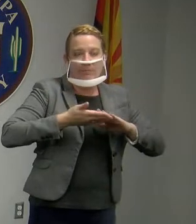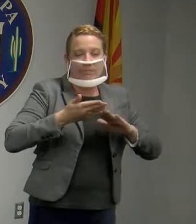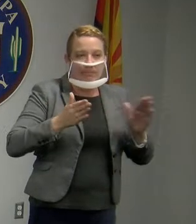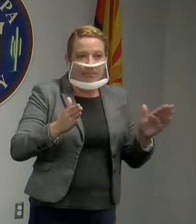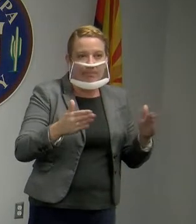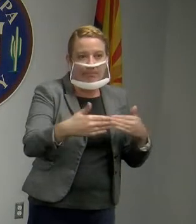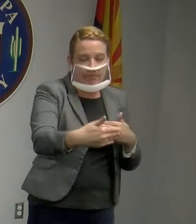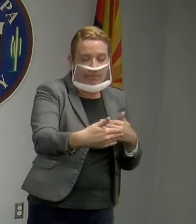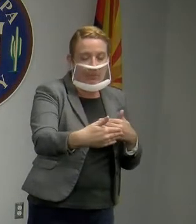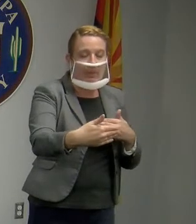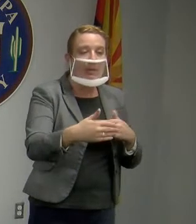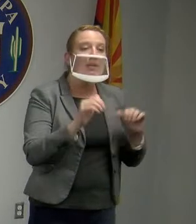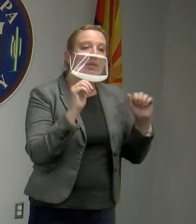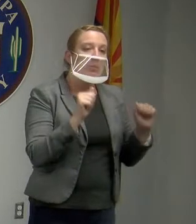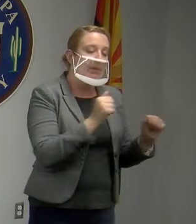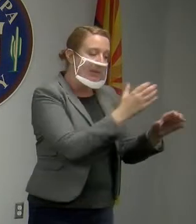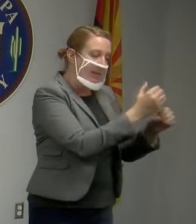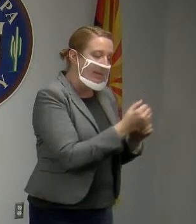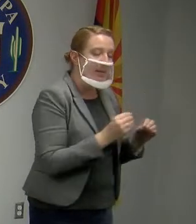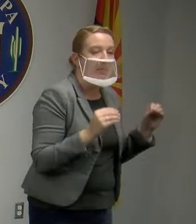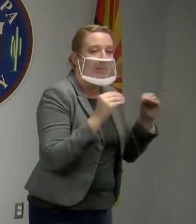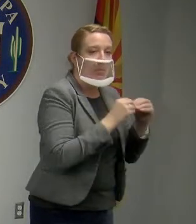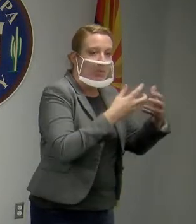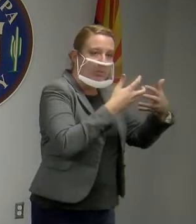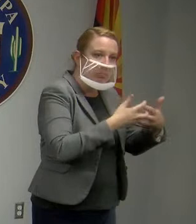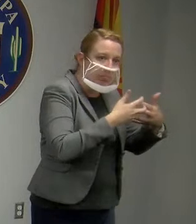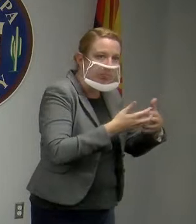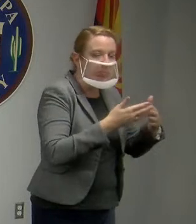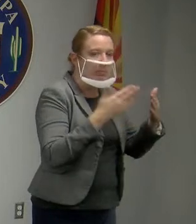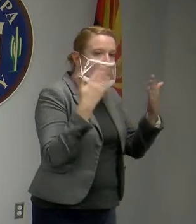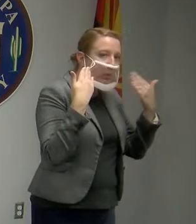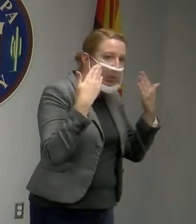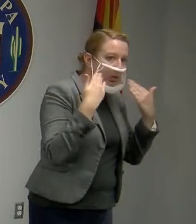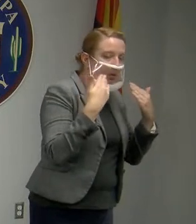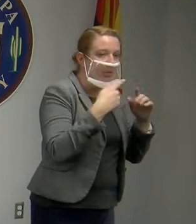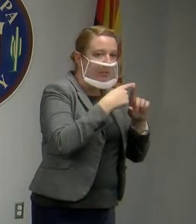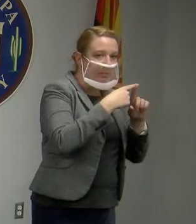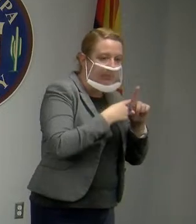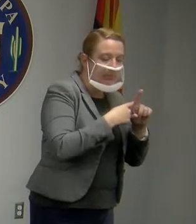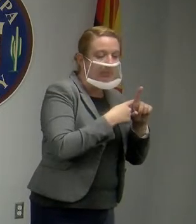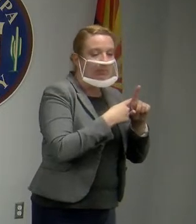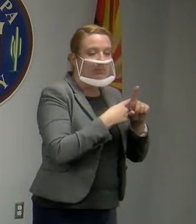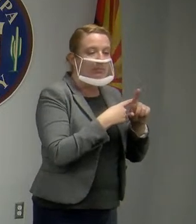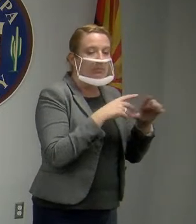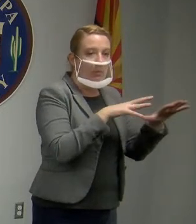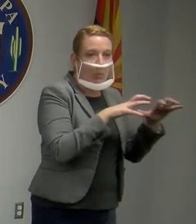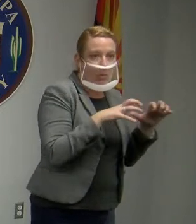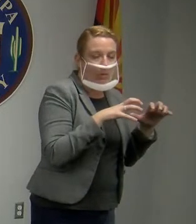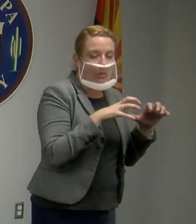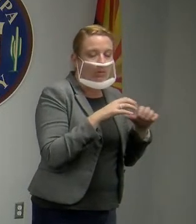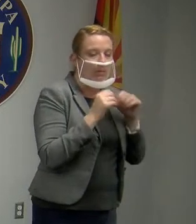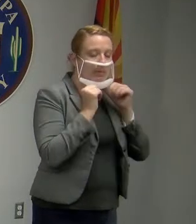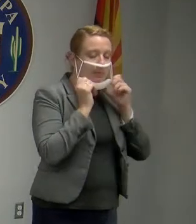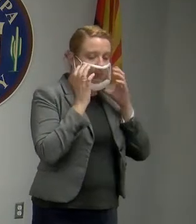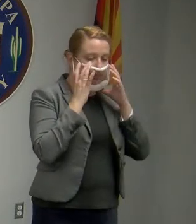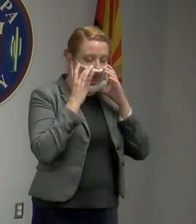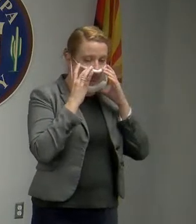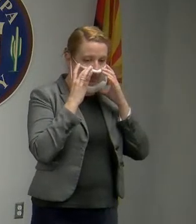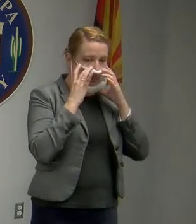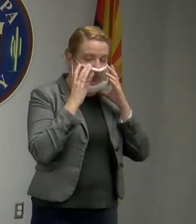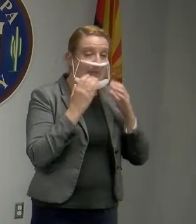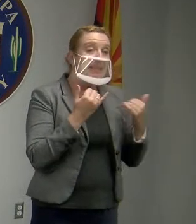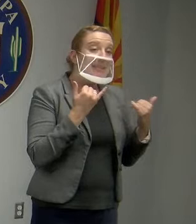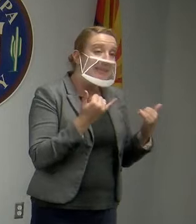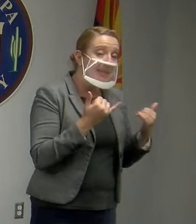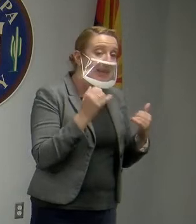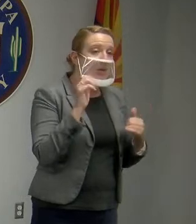want to hit any sort of capacity situation, we have placed orders and should have portable coolers in place either